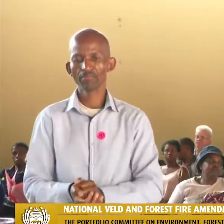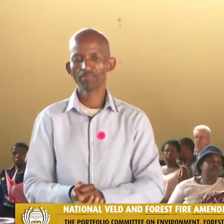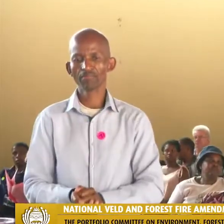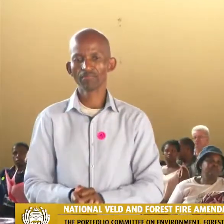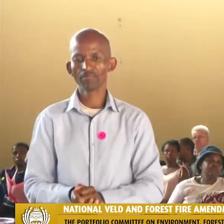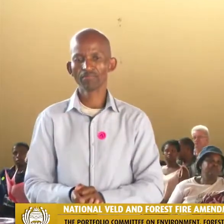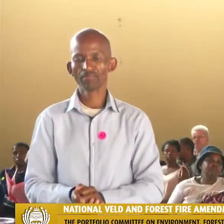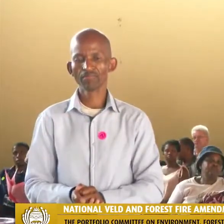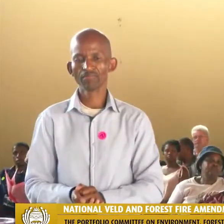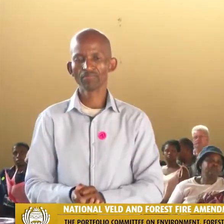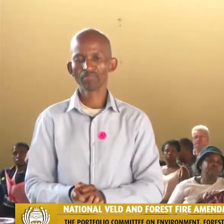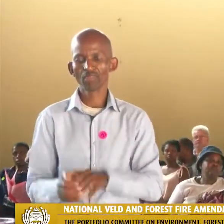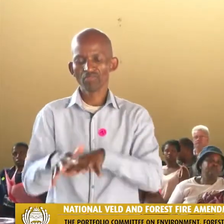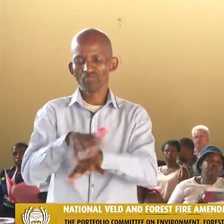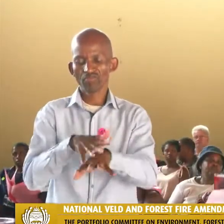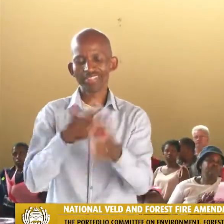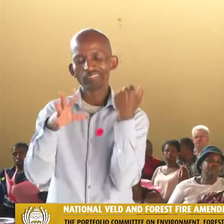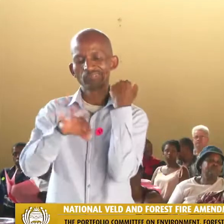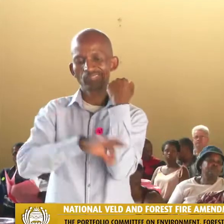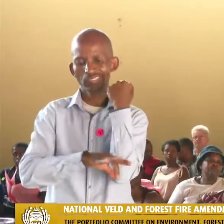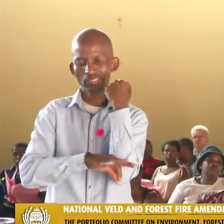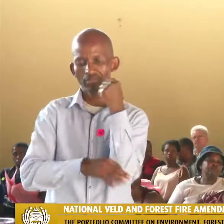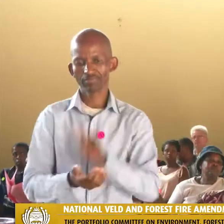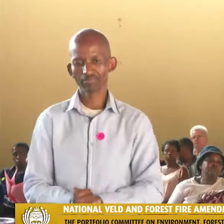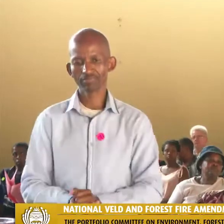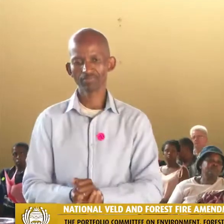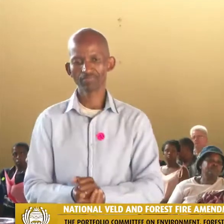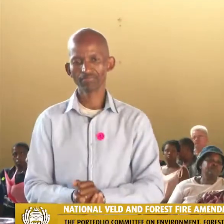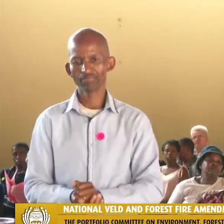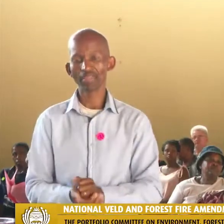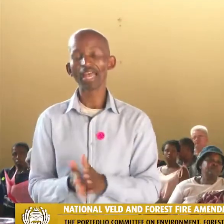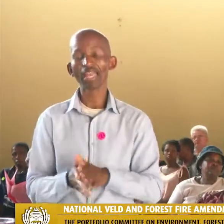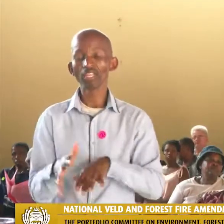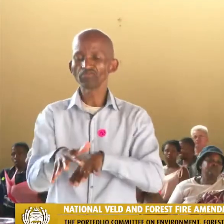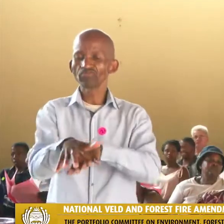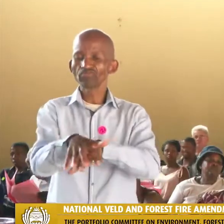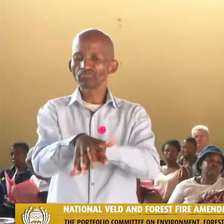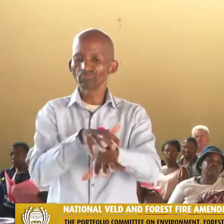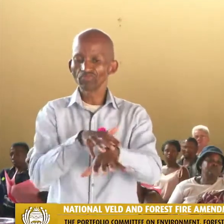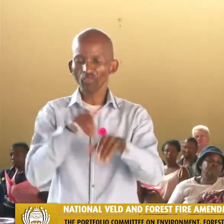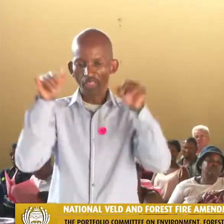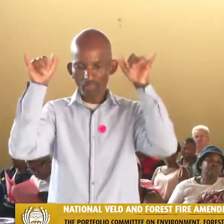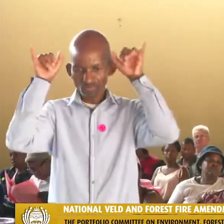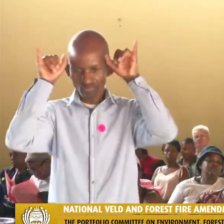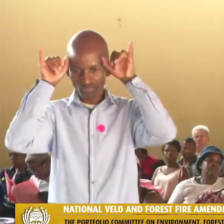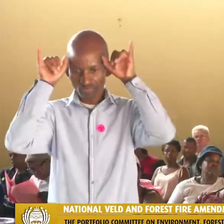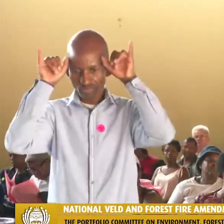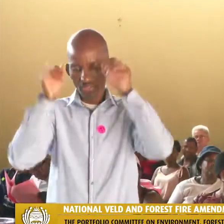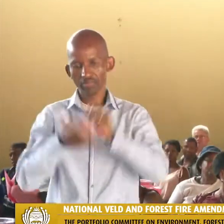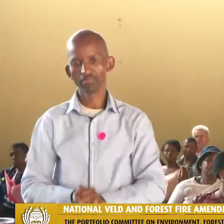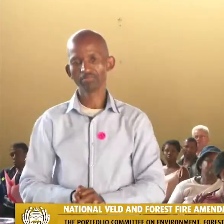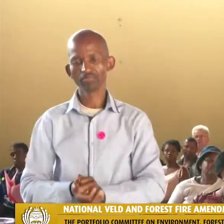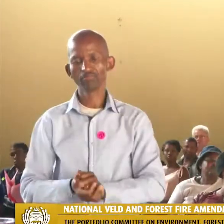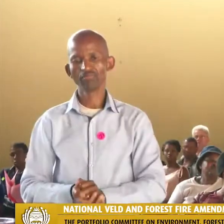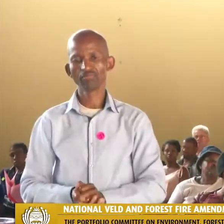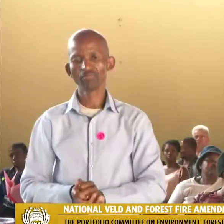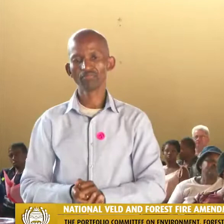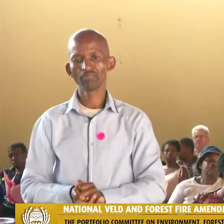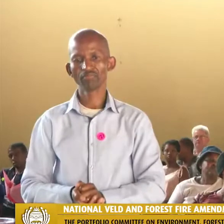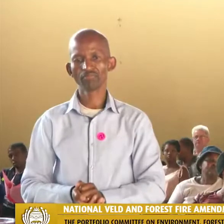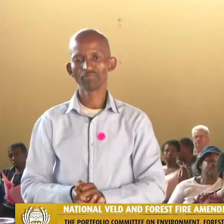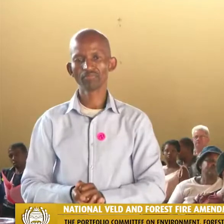Ke masimo a dijalo, of plants e be nna masimo a dikgomo. and cow